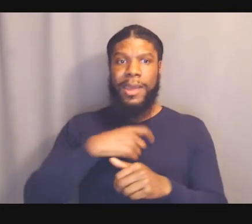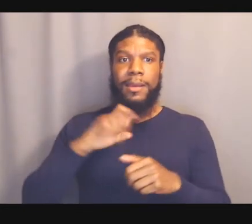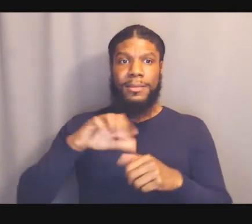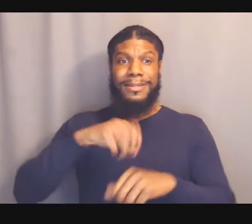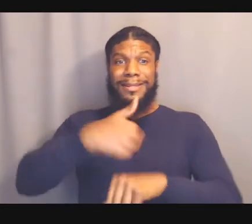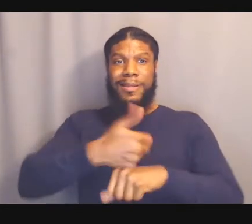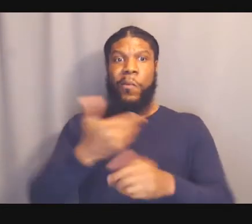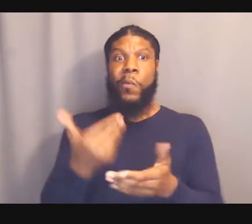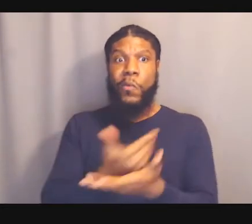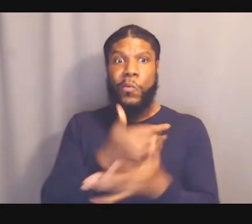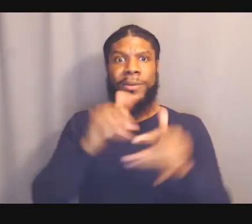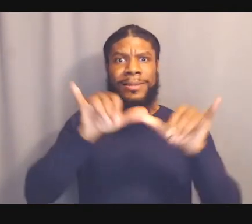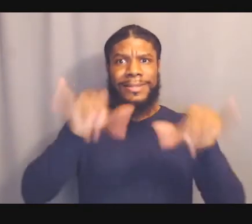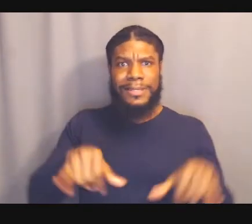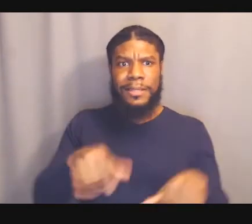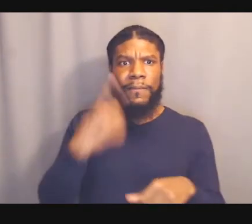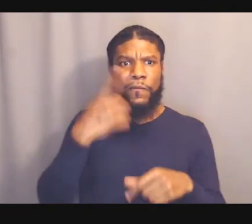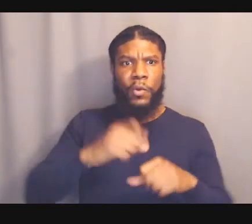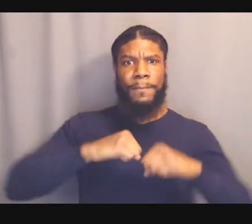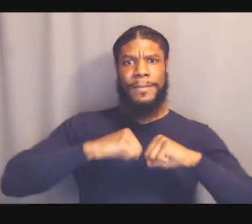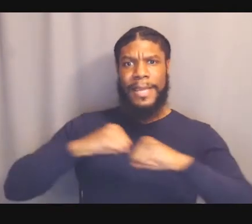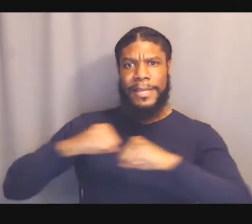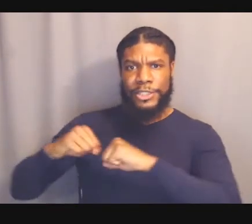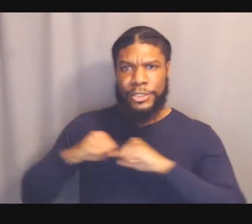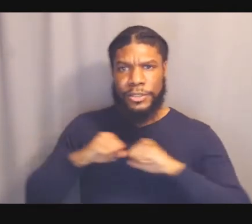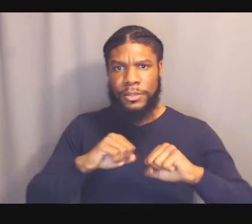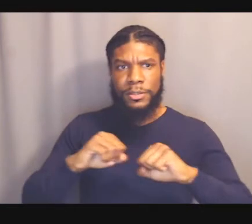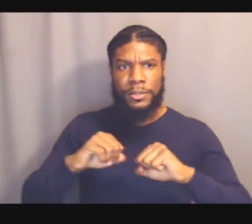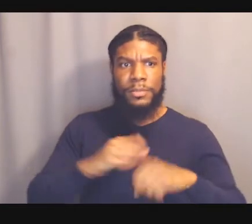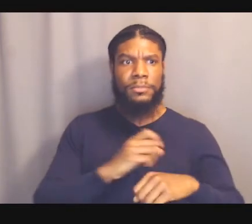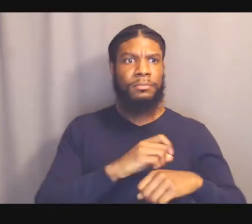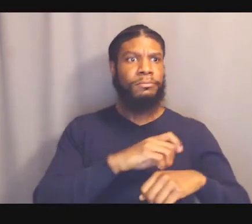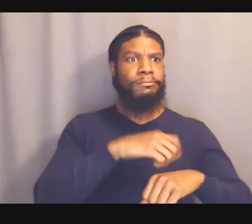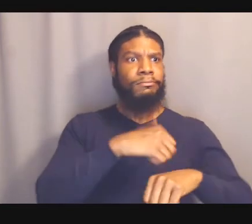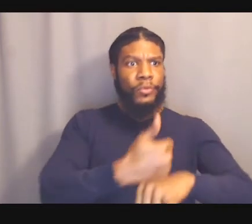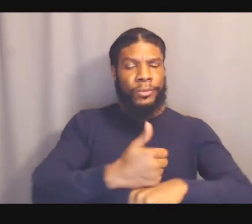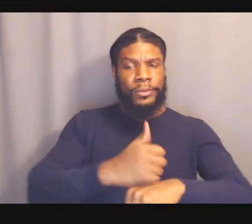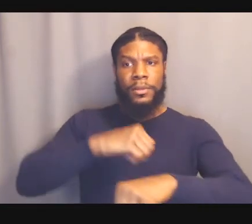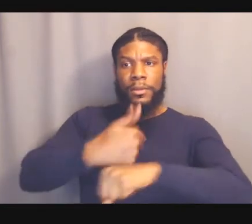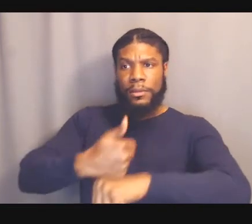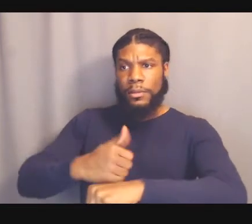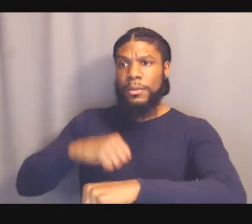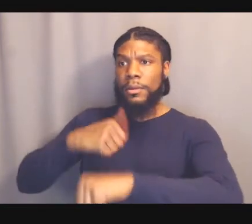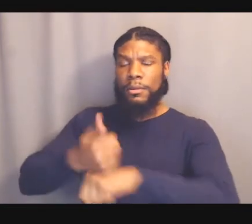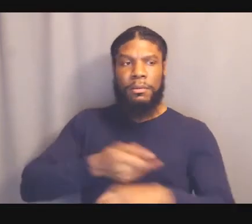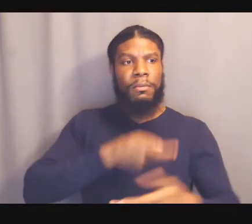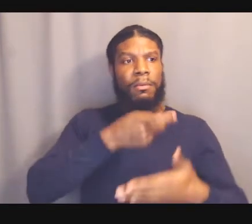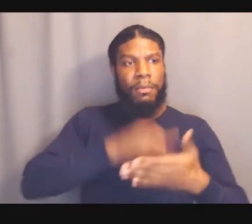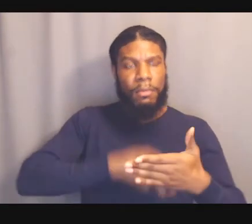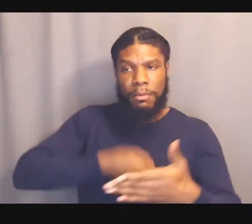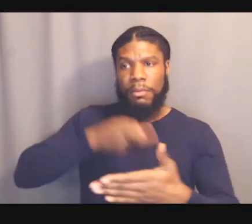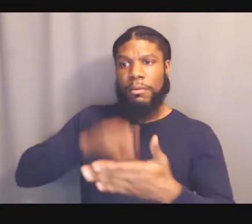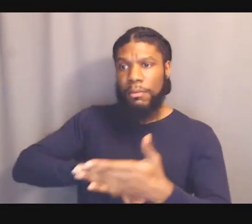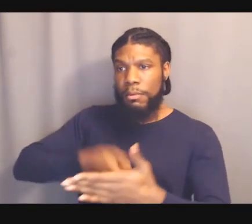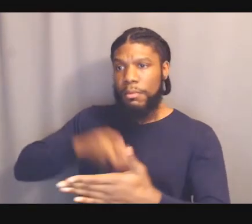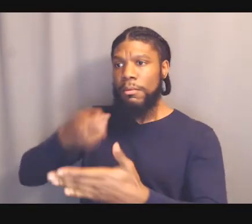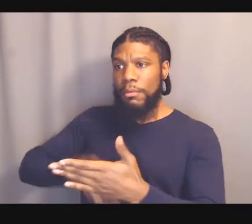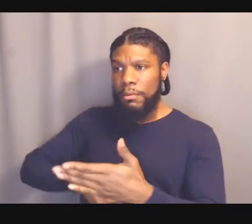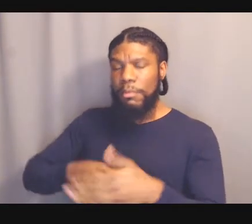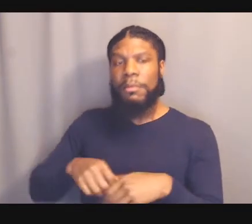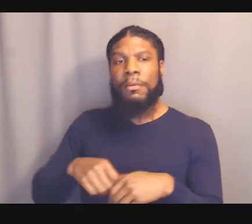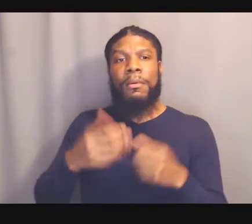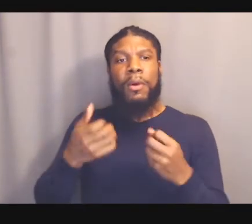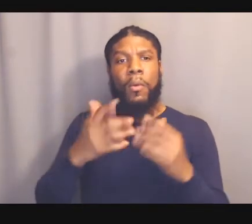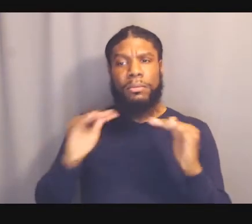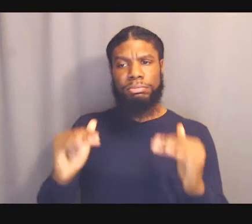to be able to not only cater to those who will be physically present, but to maintain a higher quality